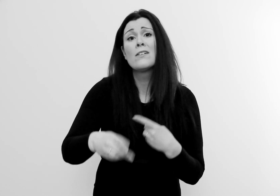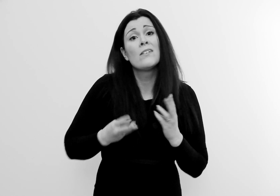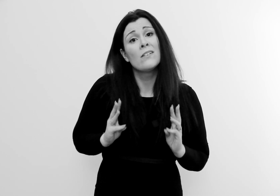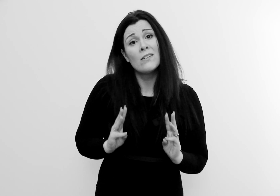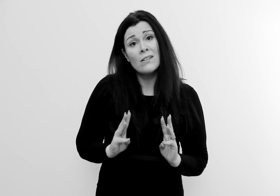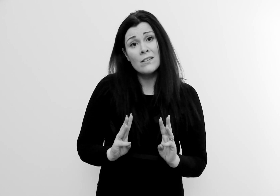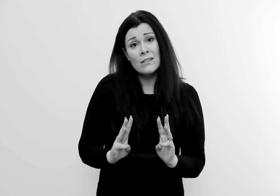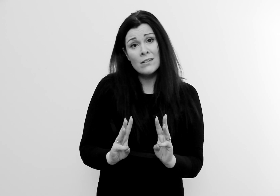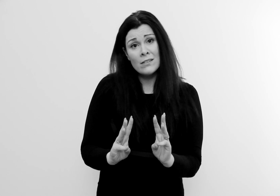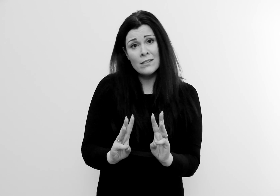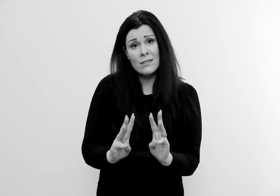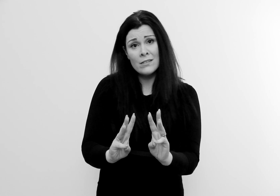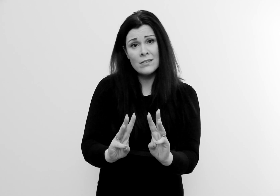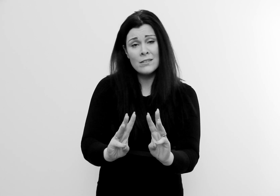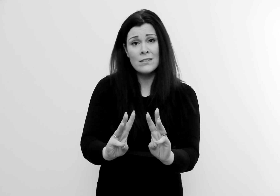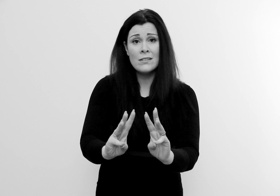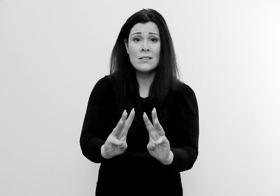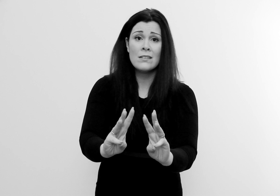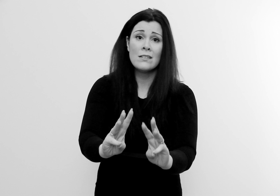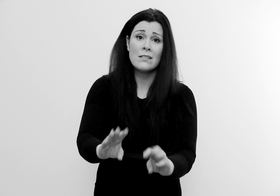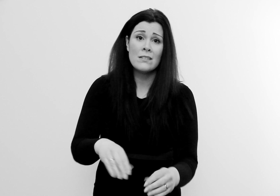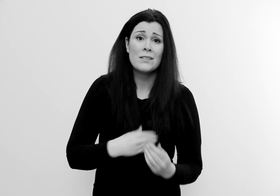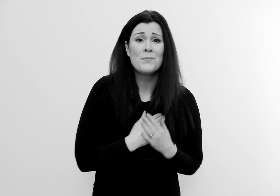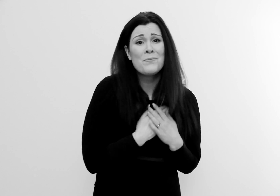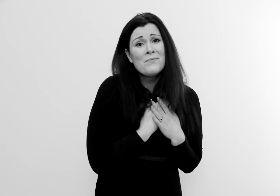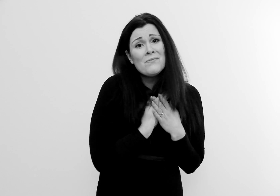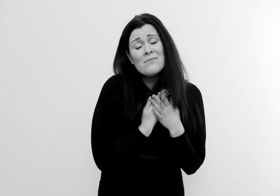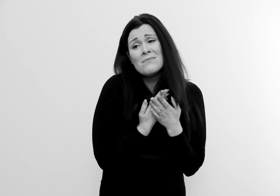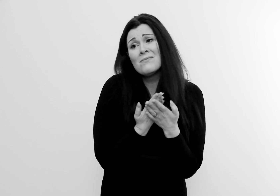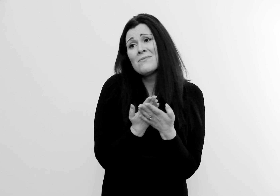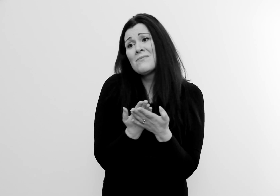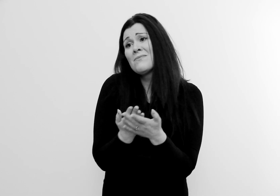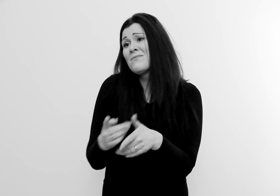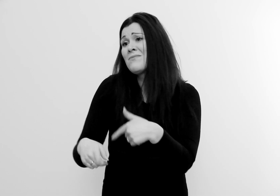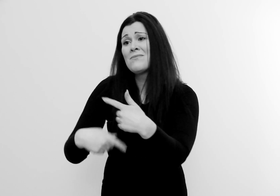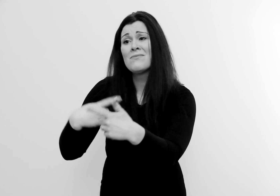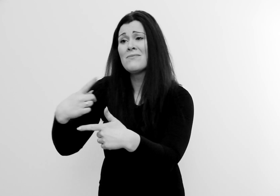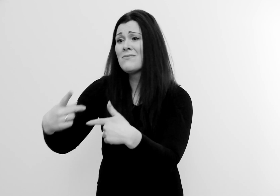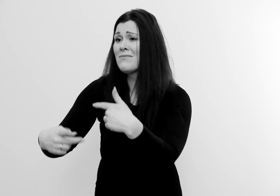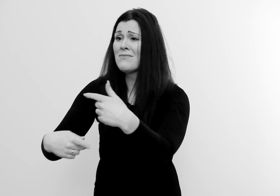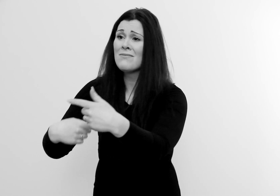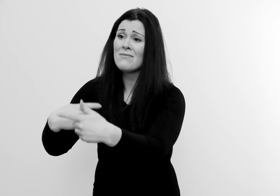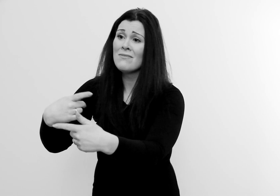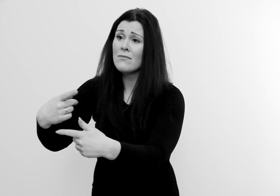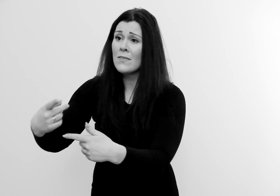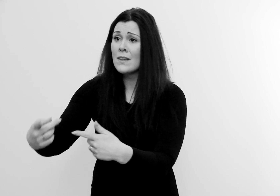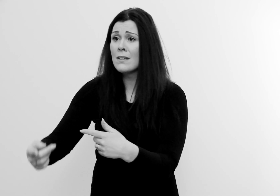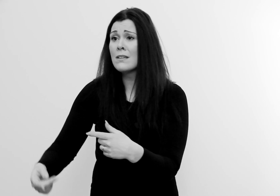would promise you now. I will love you the same.